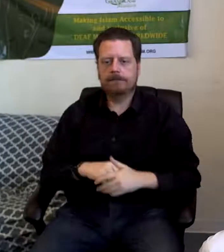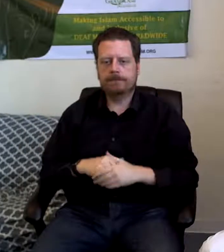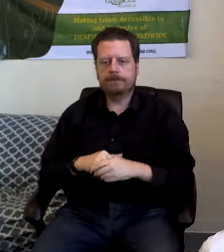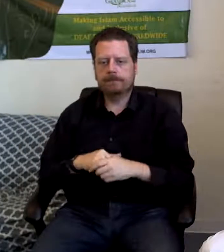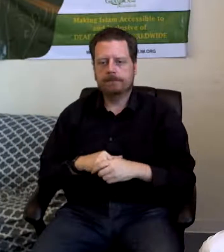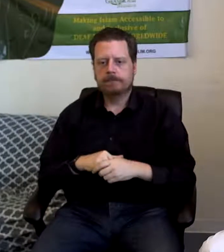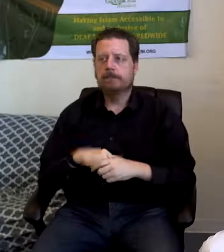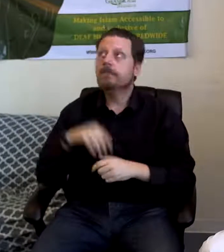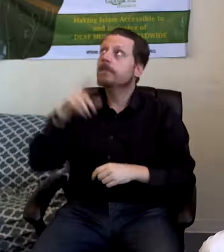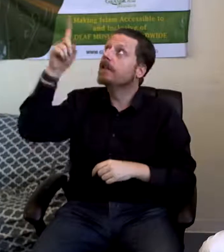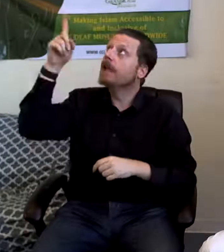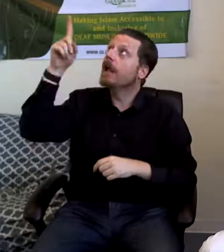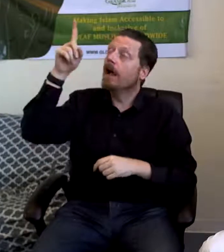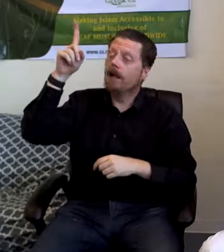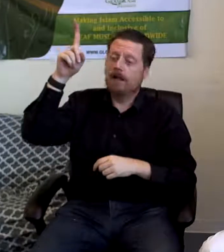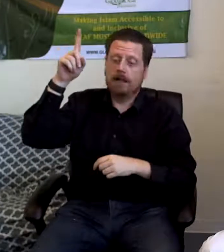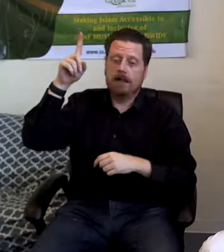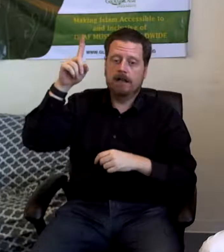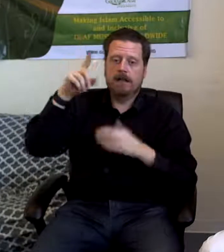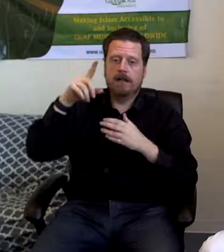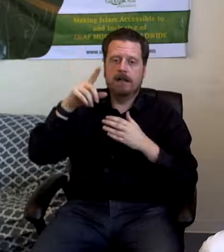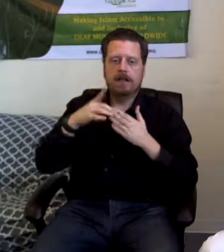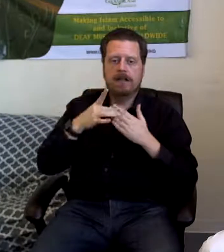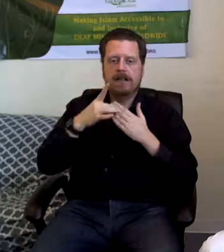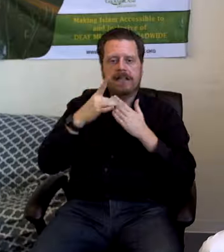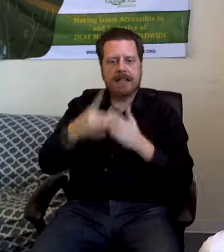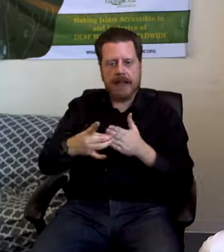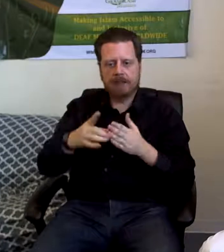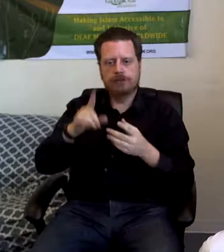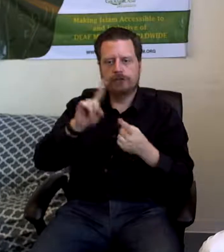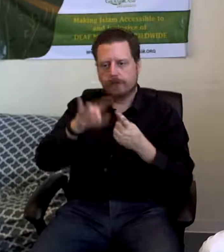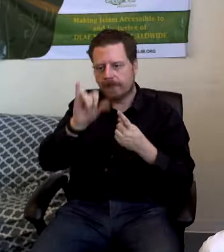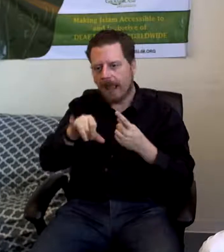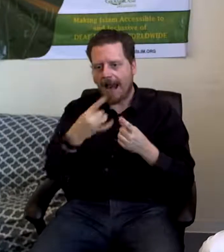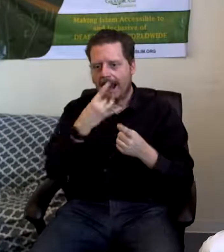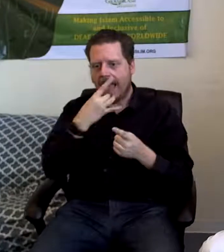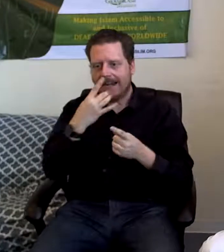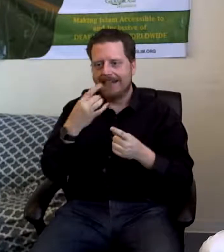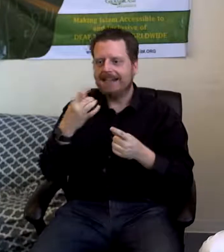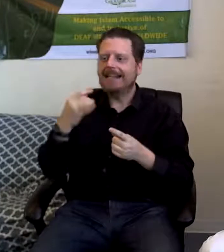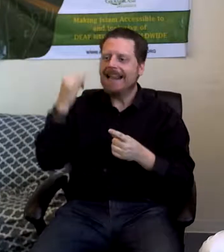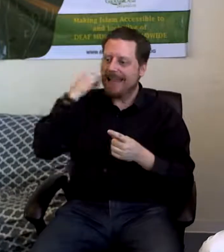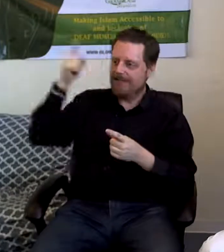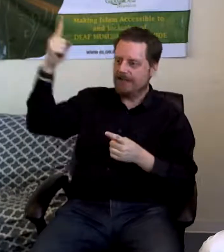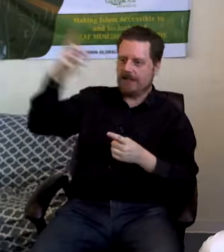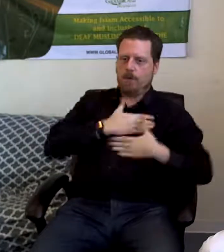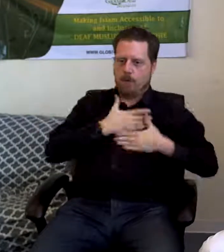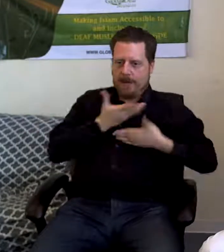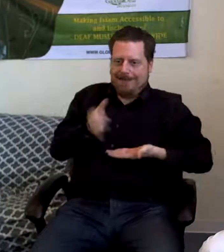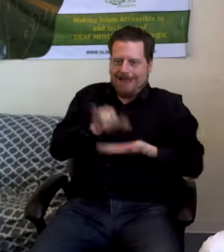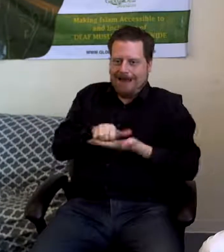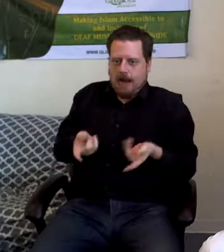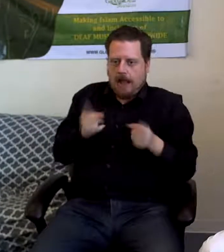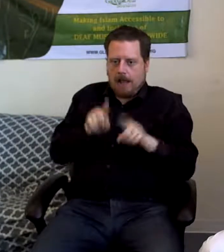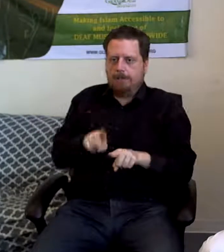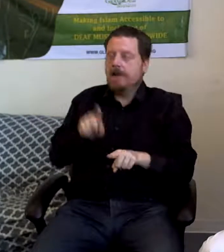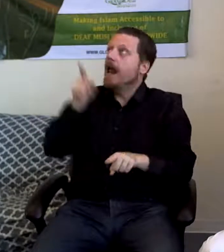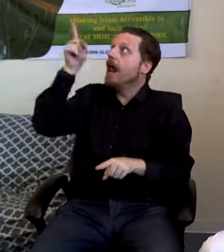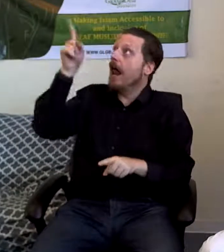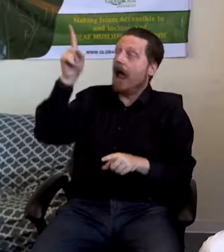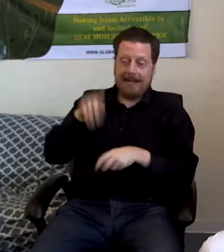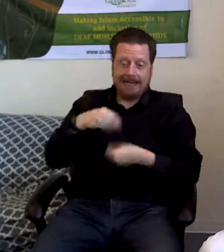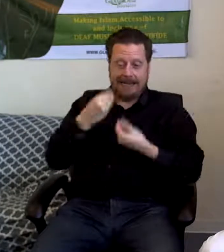God guides to His light whom He wills, and Allah gives